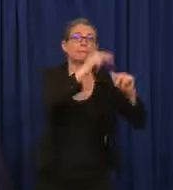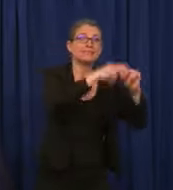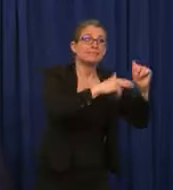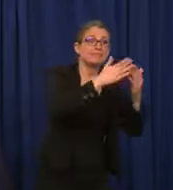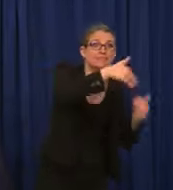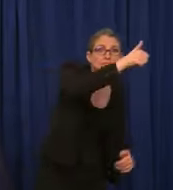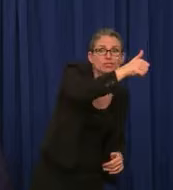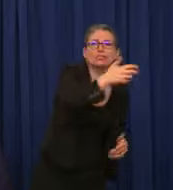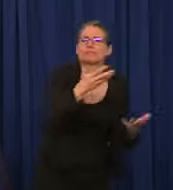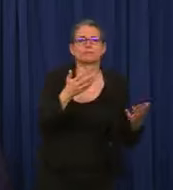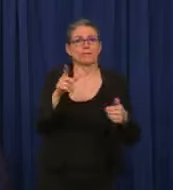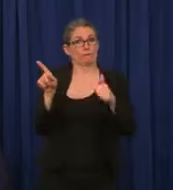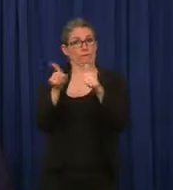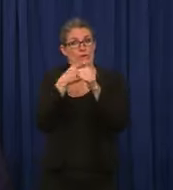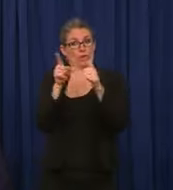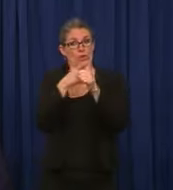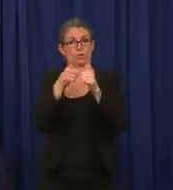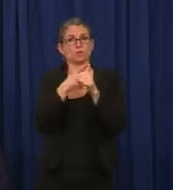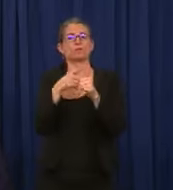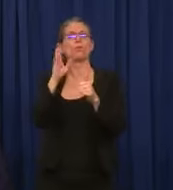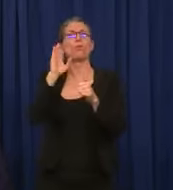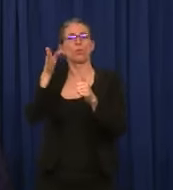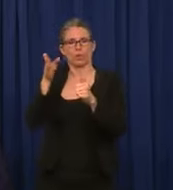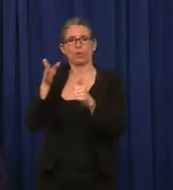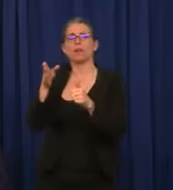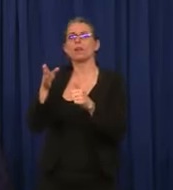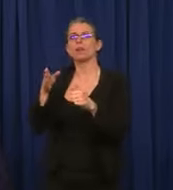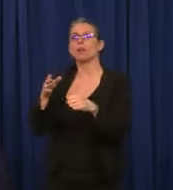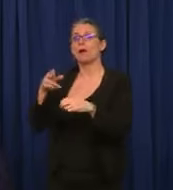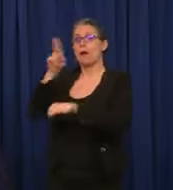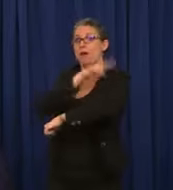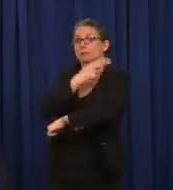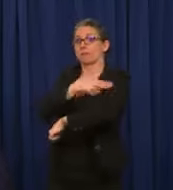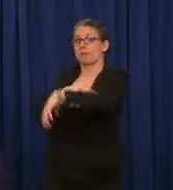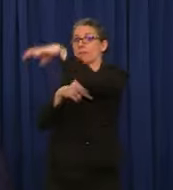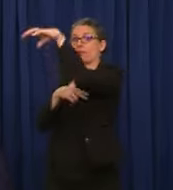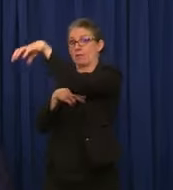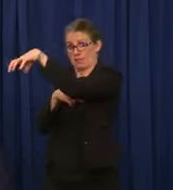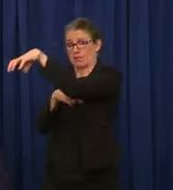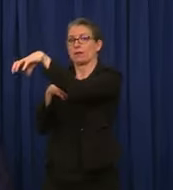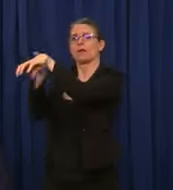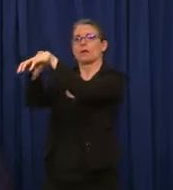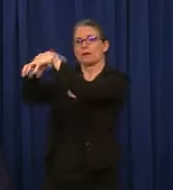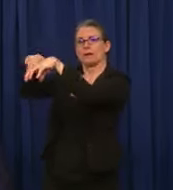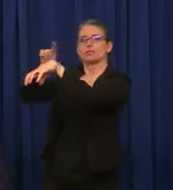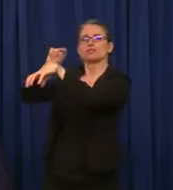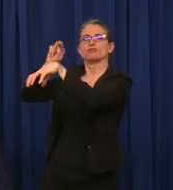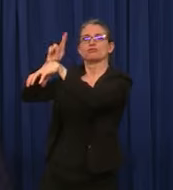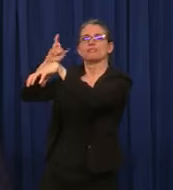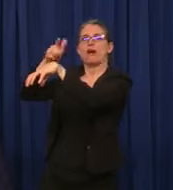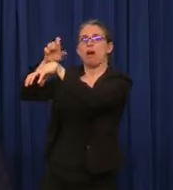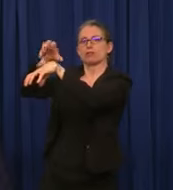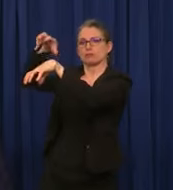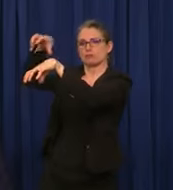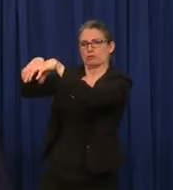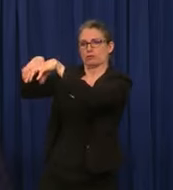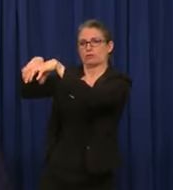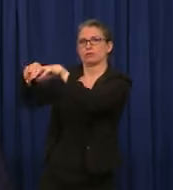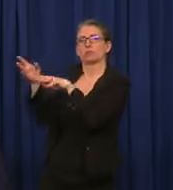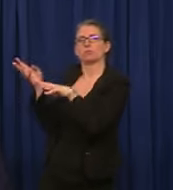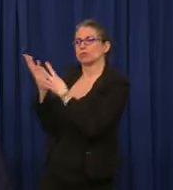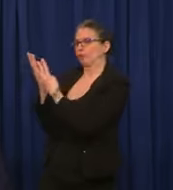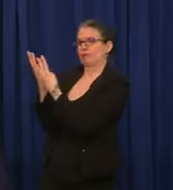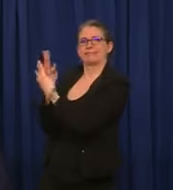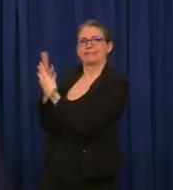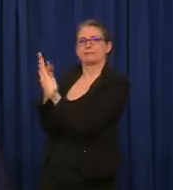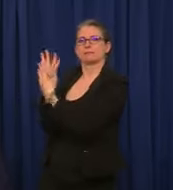they may also be equipped to do more acute care. Again, Caitlin, we're working with the hospital systems right now, so no final decision has been